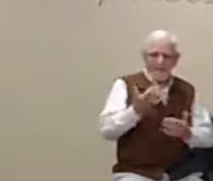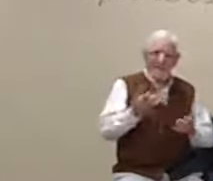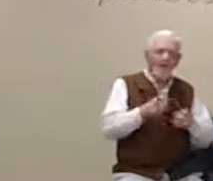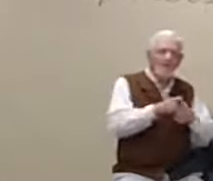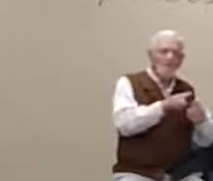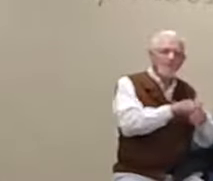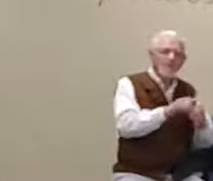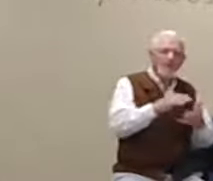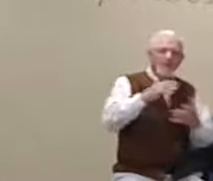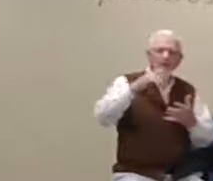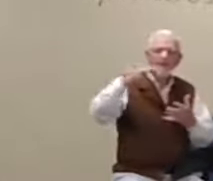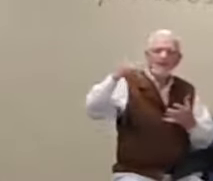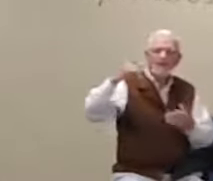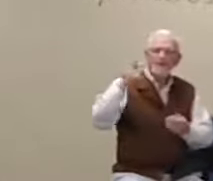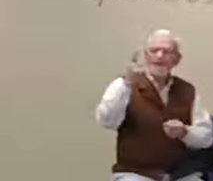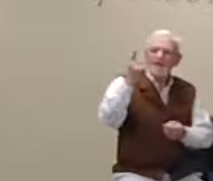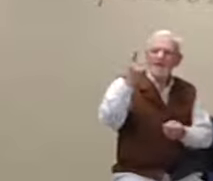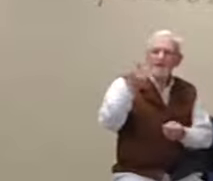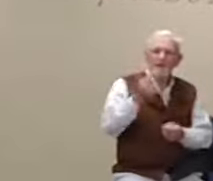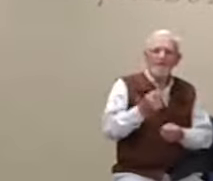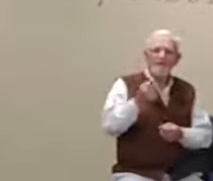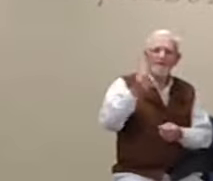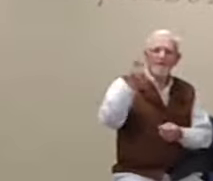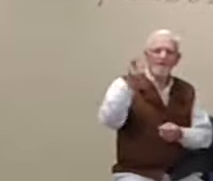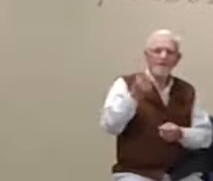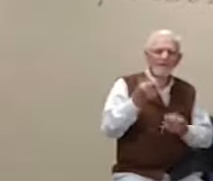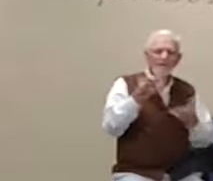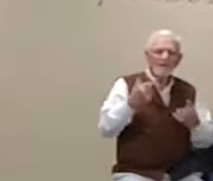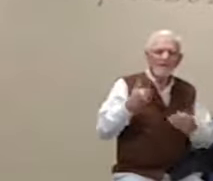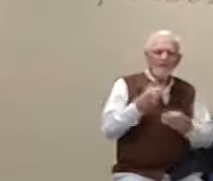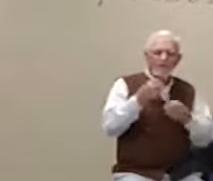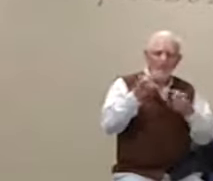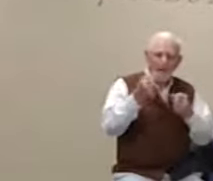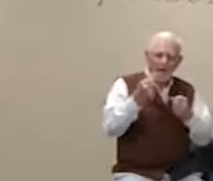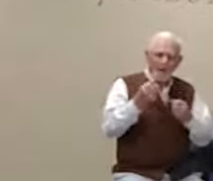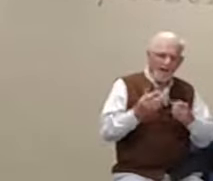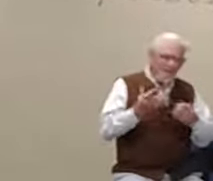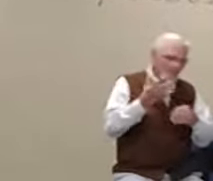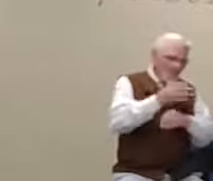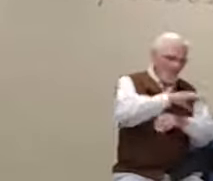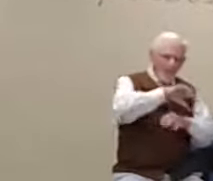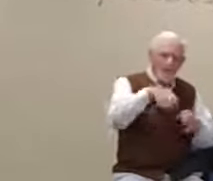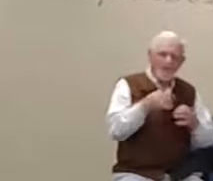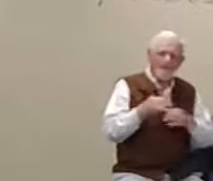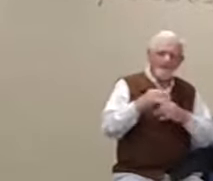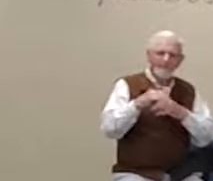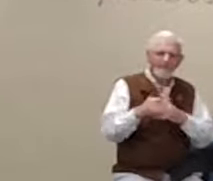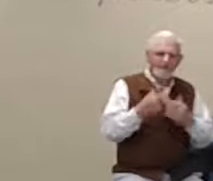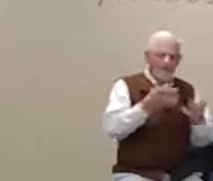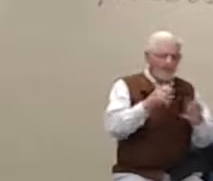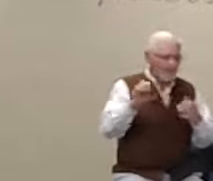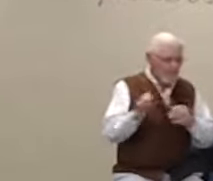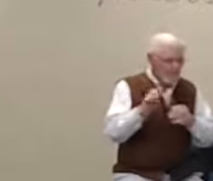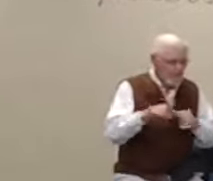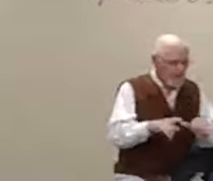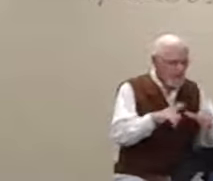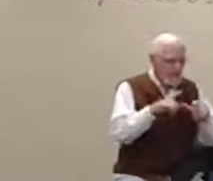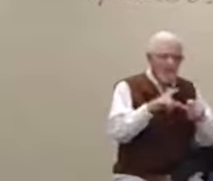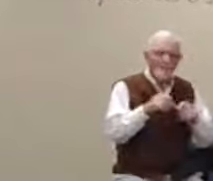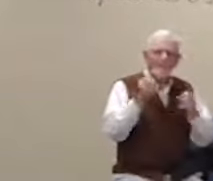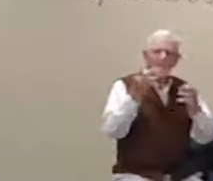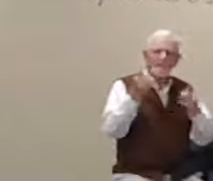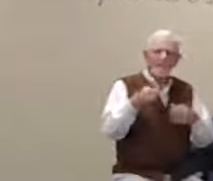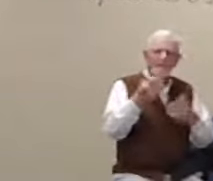thee. As thou hast given him power over all flesh, that he should give eternal life to as many as thou hast given him. And